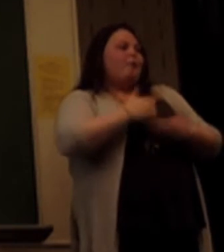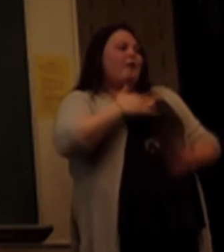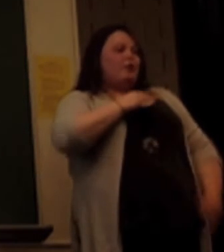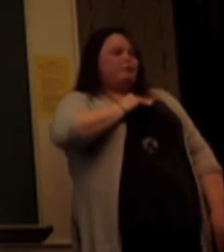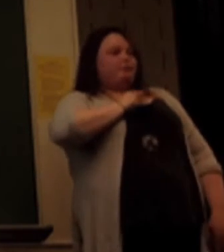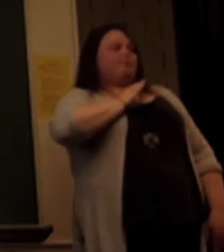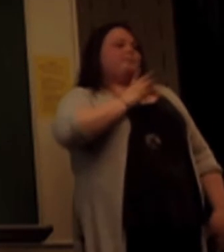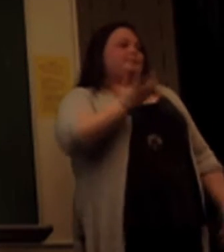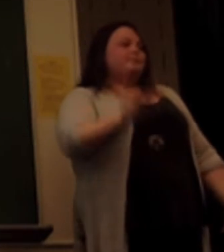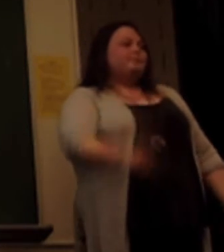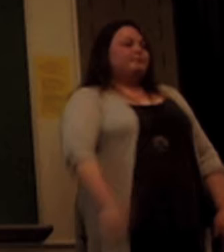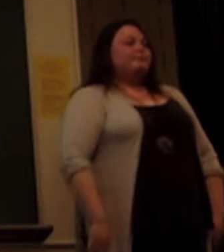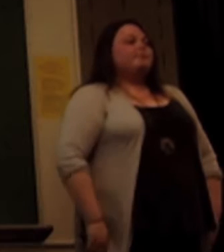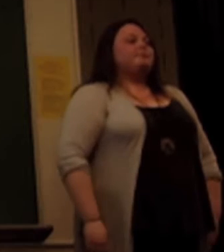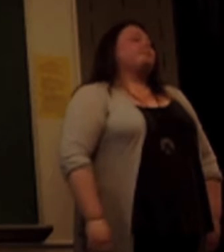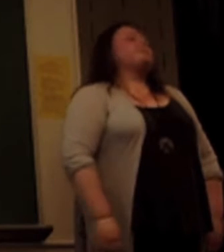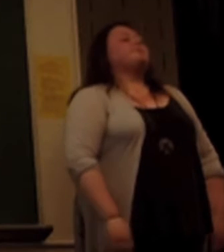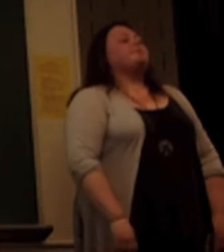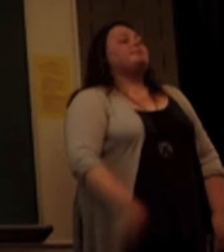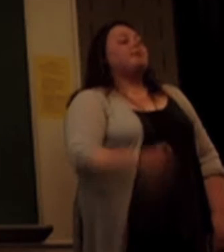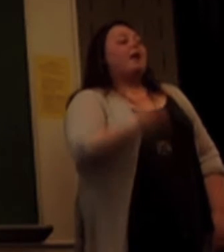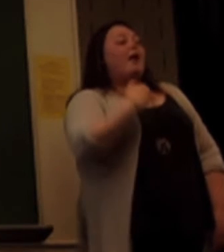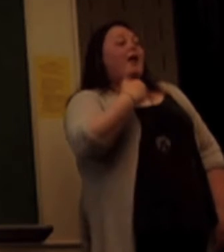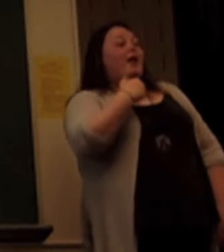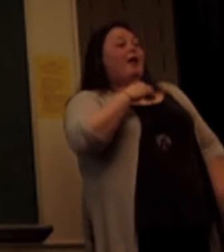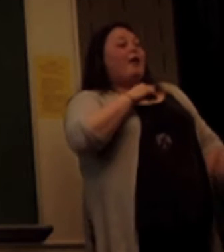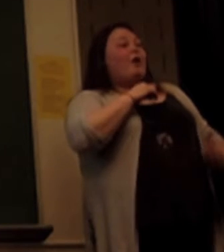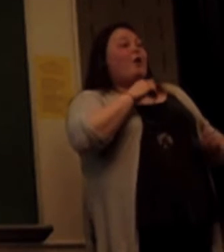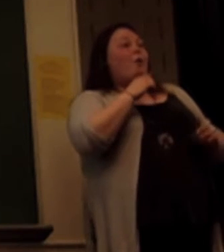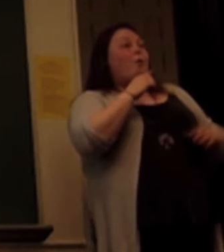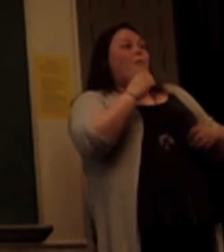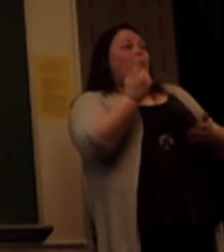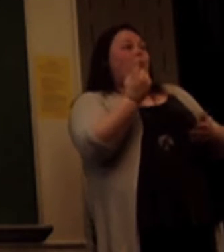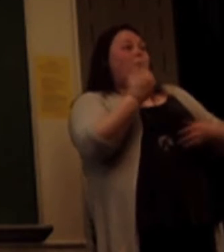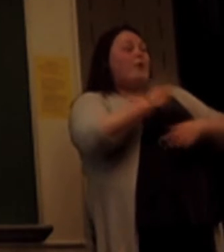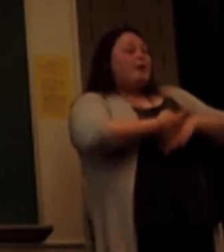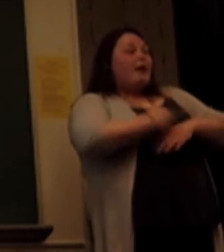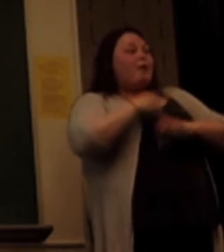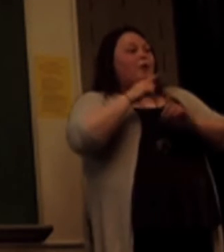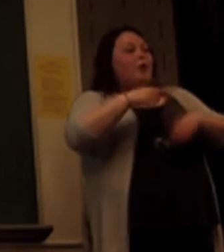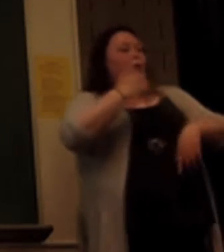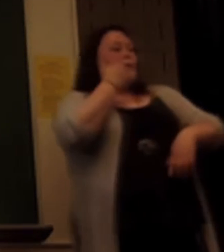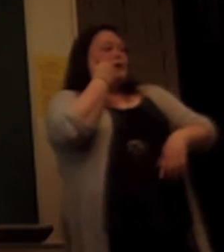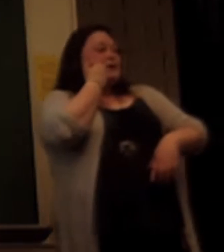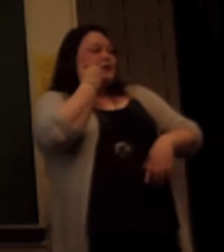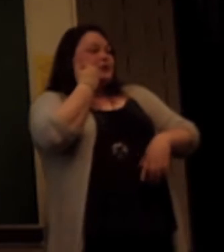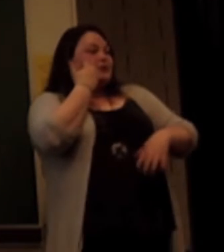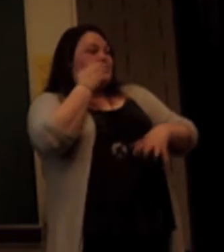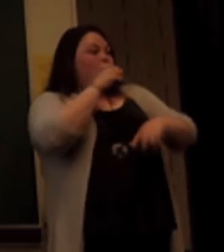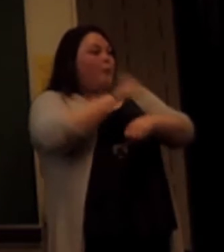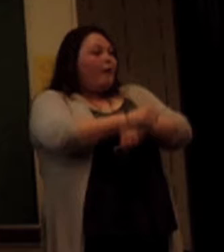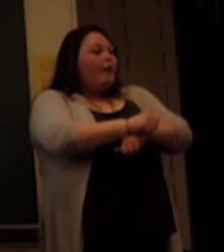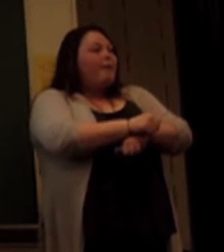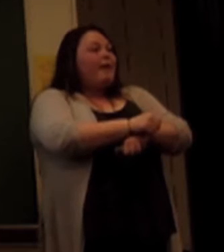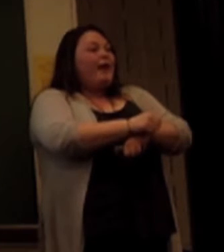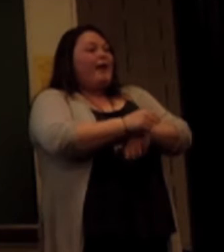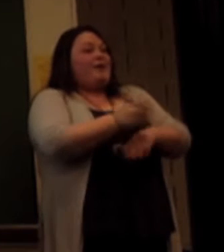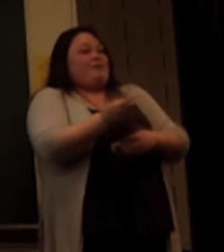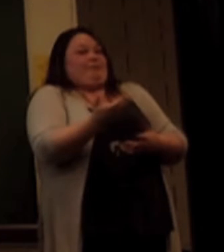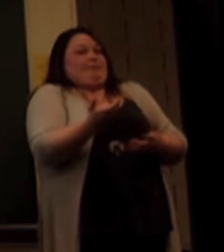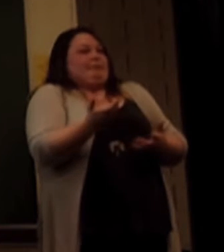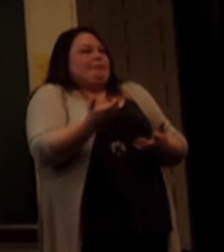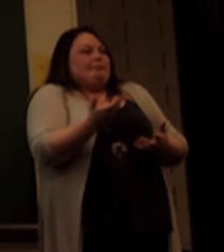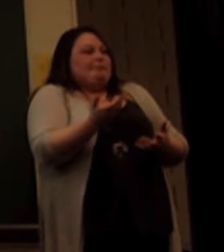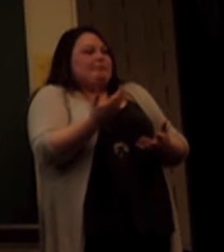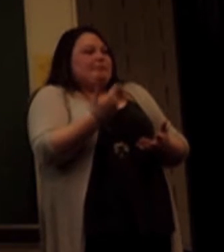presentation all day. And I don't know anything about being a dentist. So, like, Barbara kept being like, try it. And I was like, no. And finally a pediatrician started